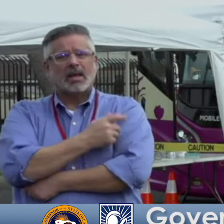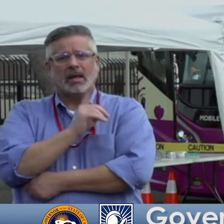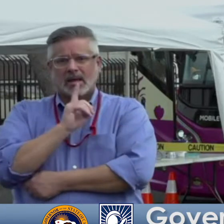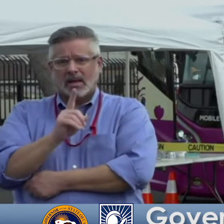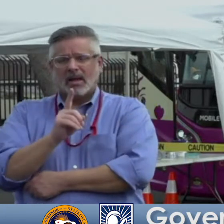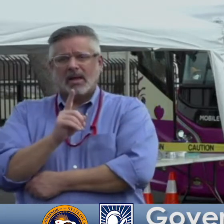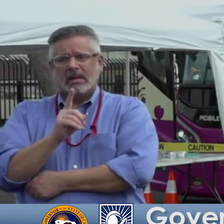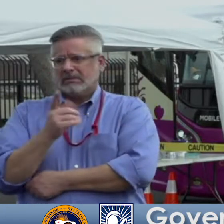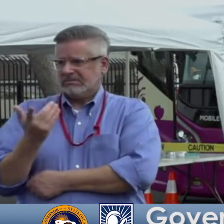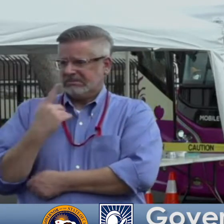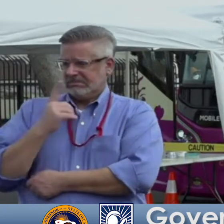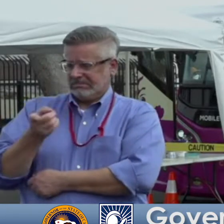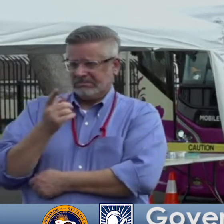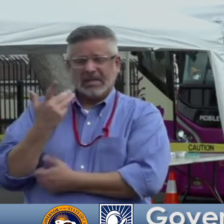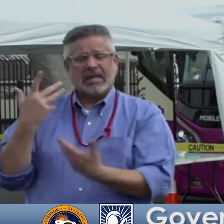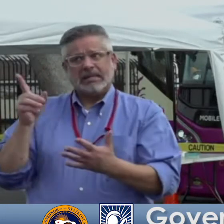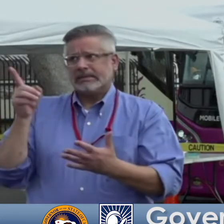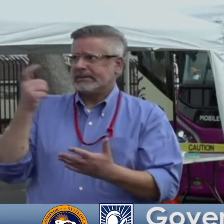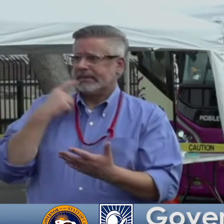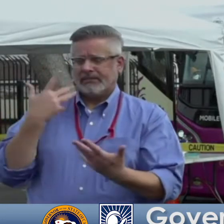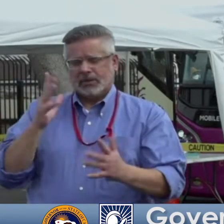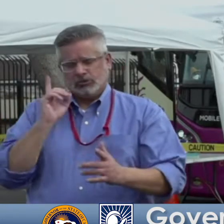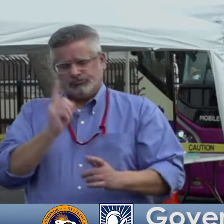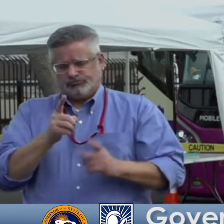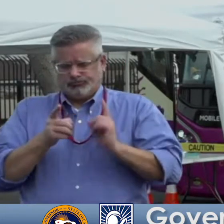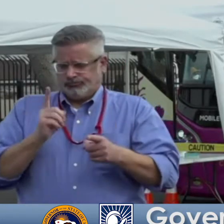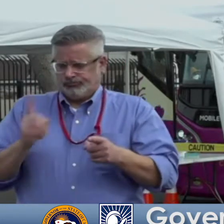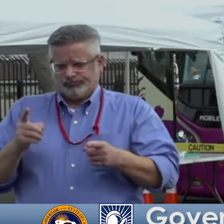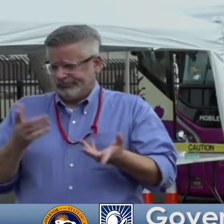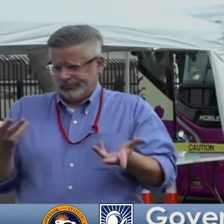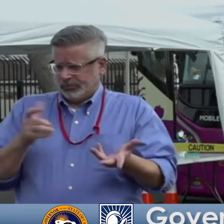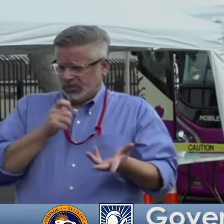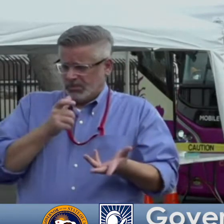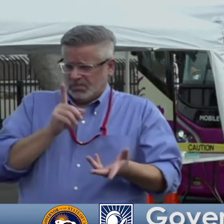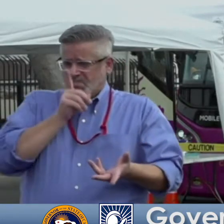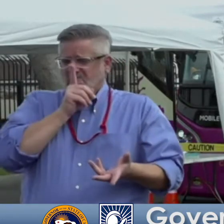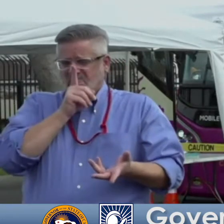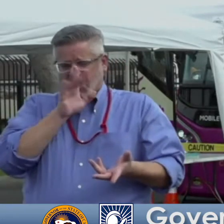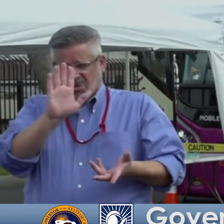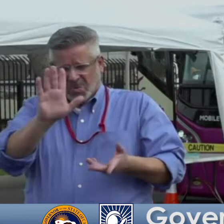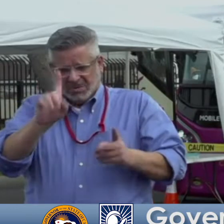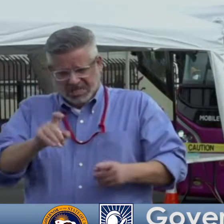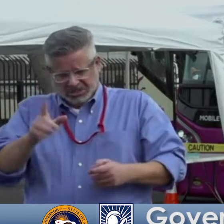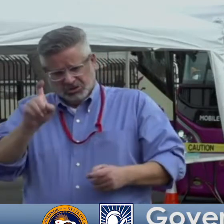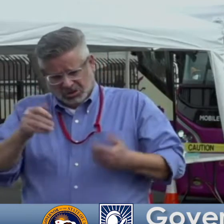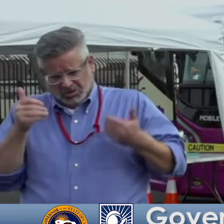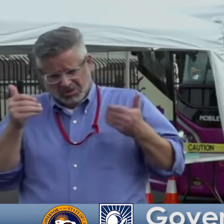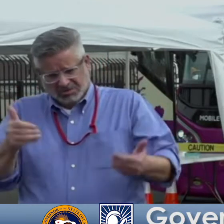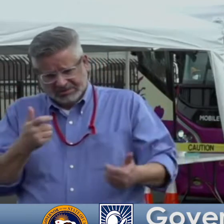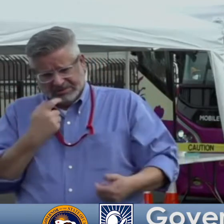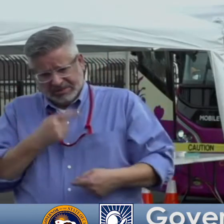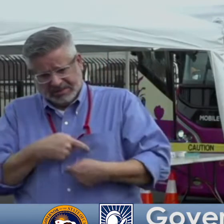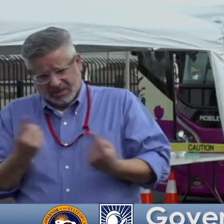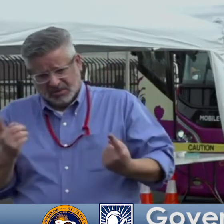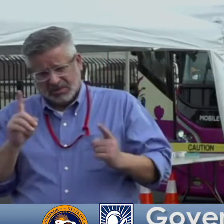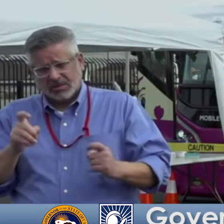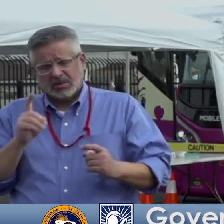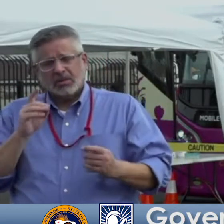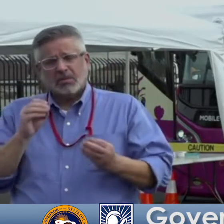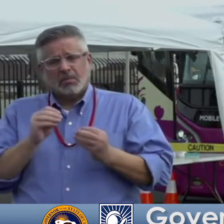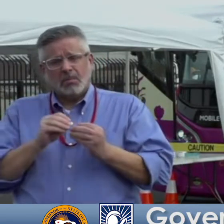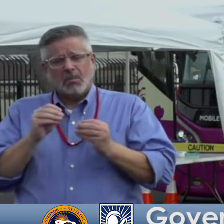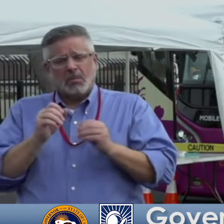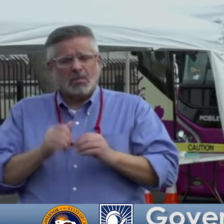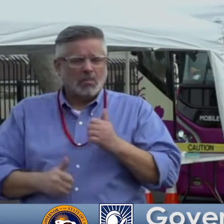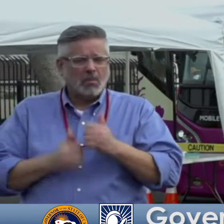actually condemned Republicans who refused to say whether they got boosted. I know you focused on vaccinations, but that seems to be most